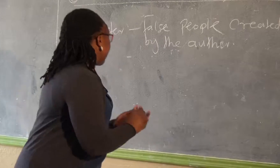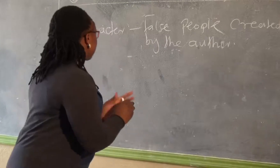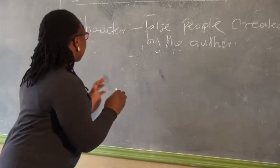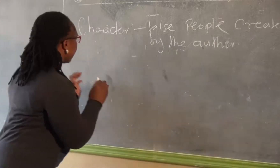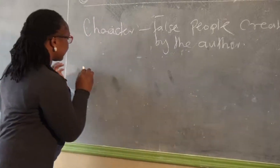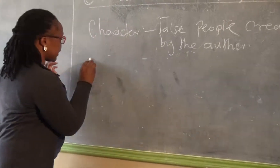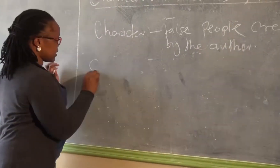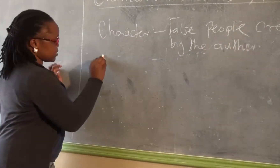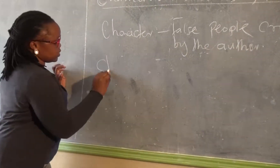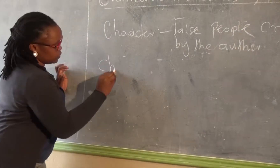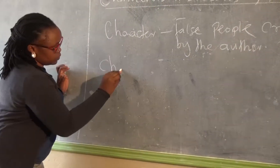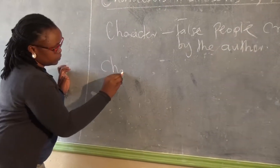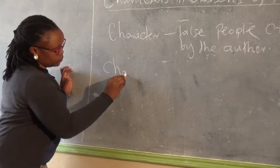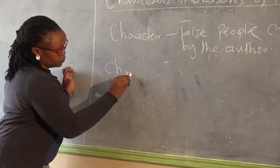is character.